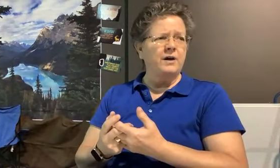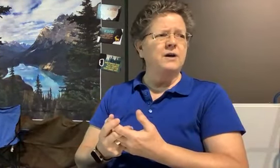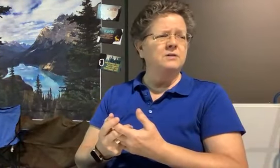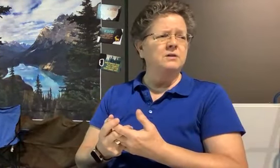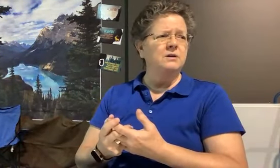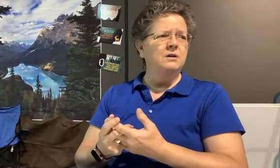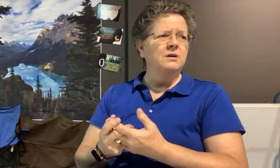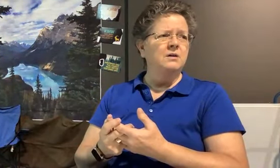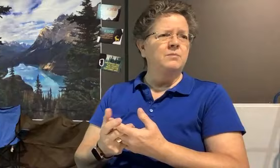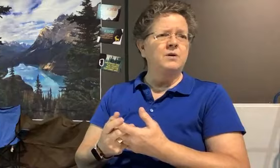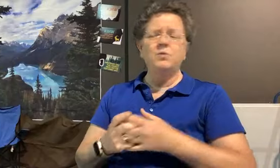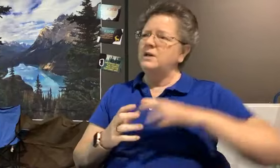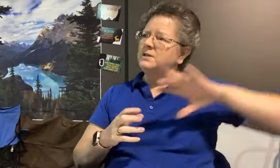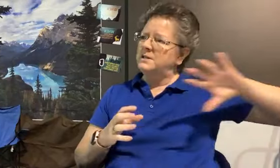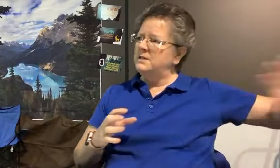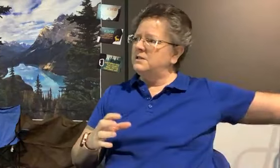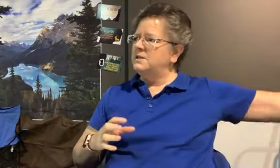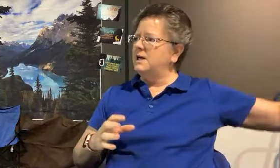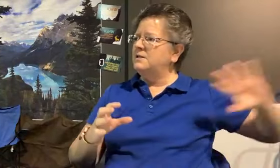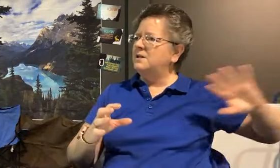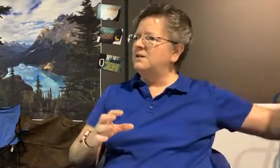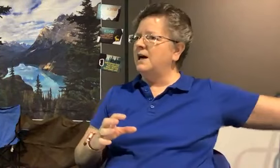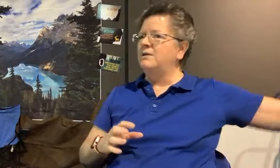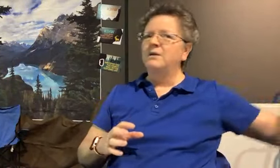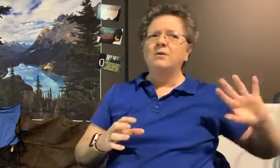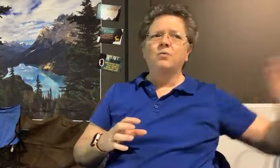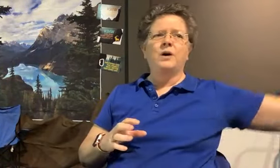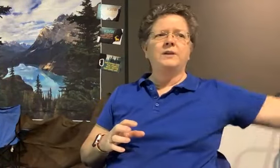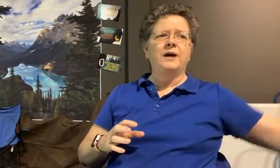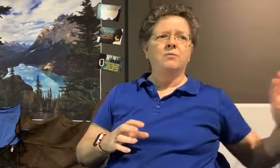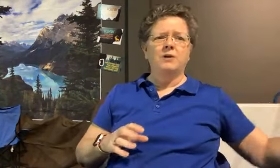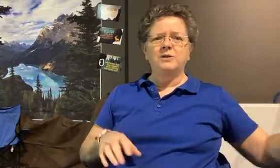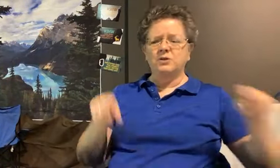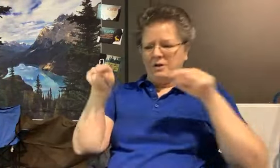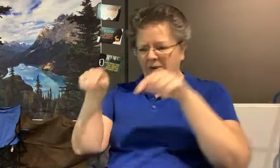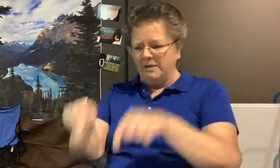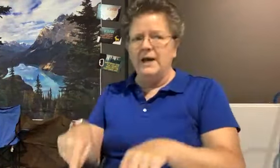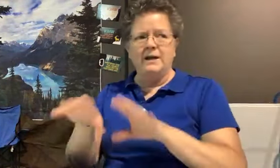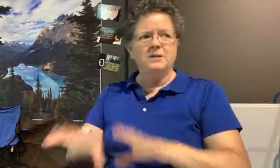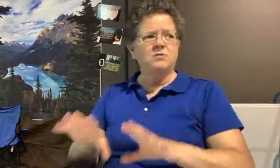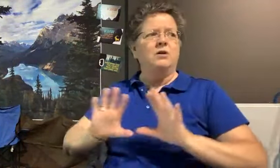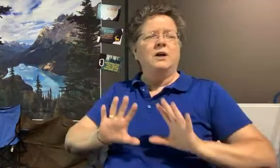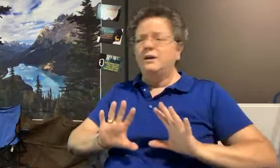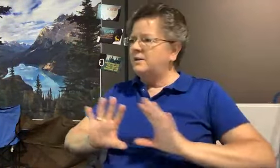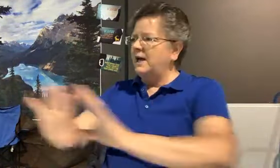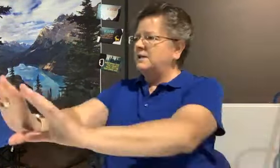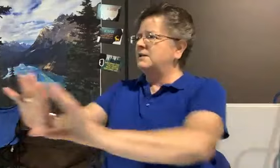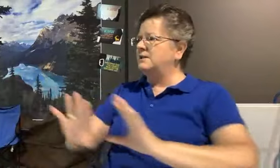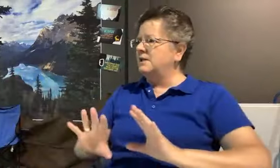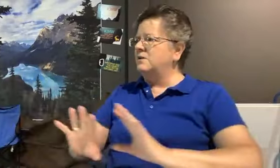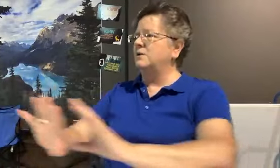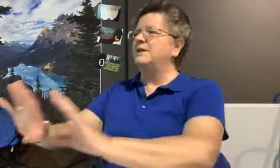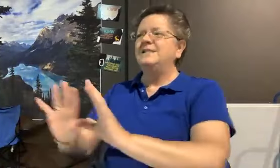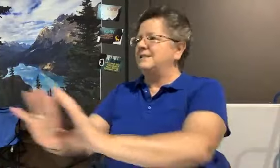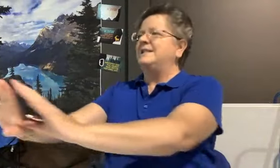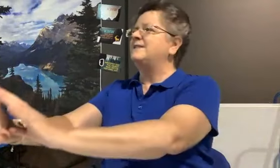us. But we tend to not want that relationship. And they, Israel, they didn't get